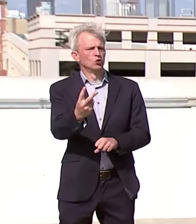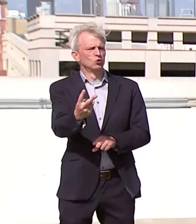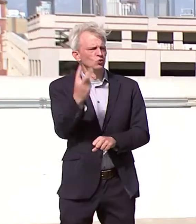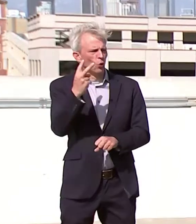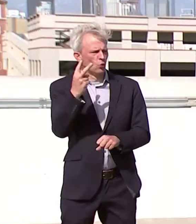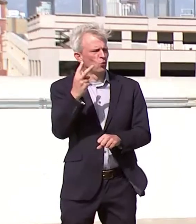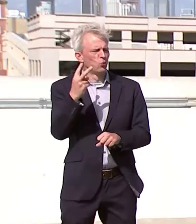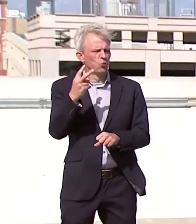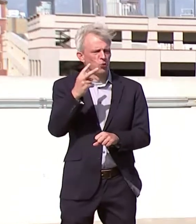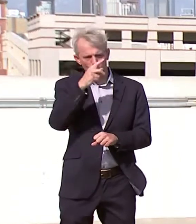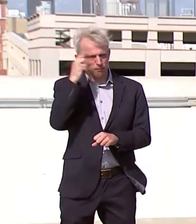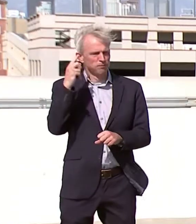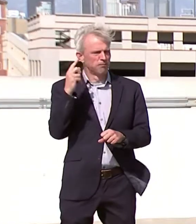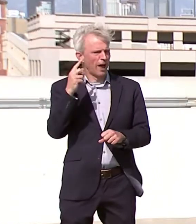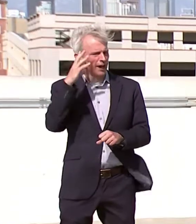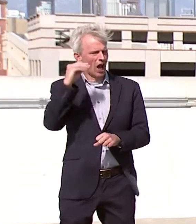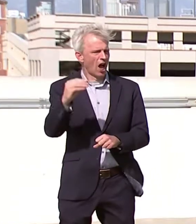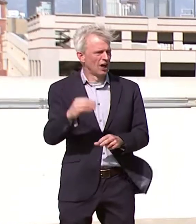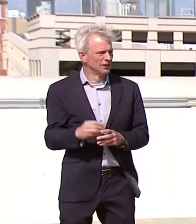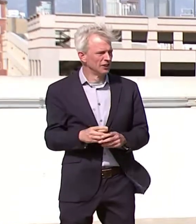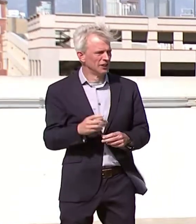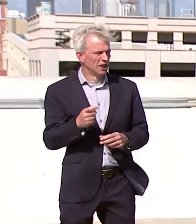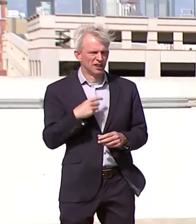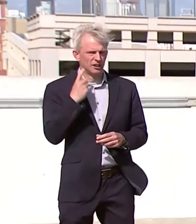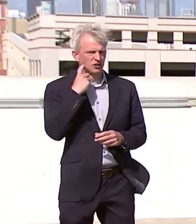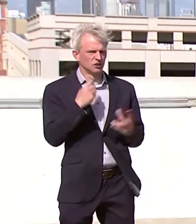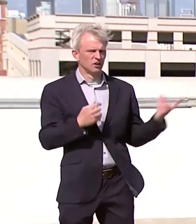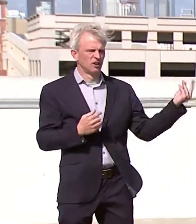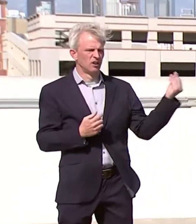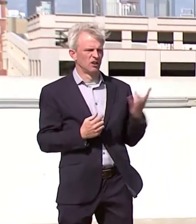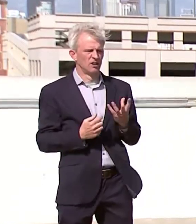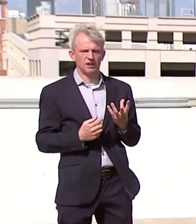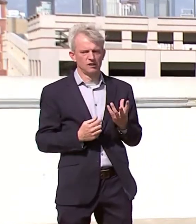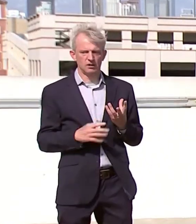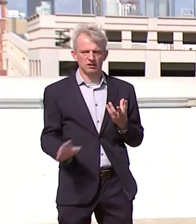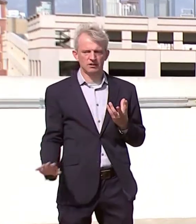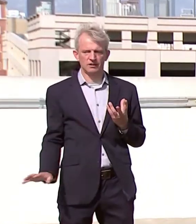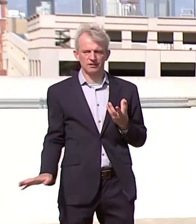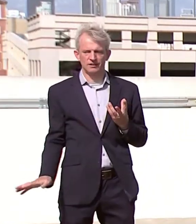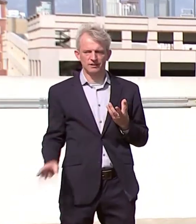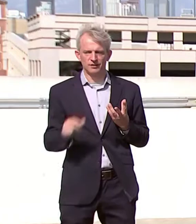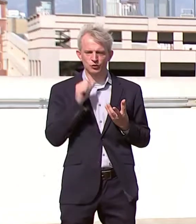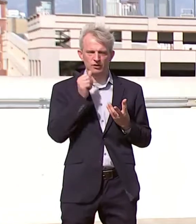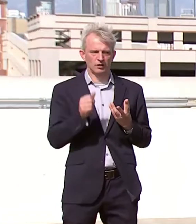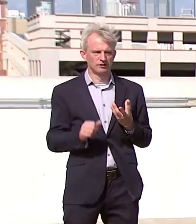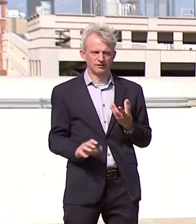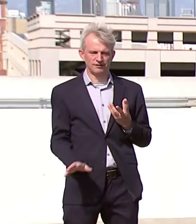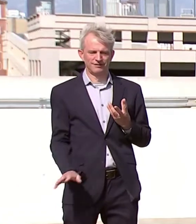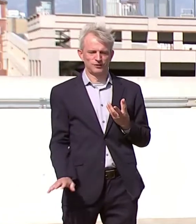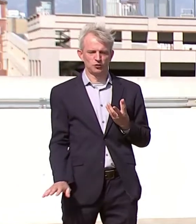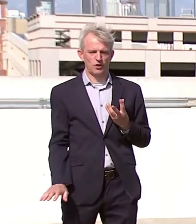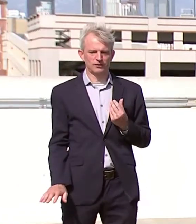And I just was informed by magic that no, it's not. It's not that. So,